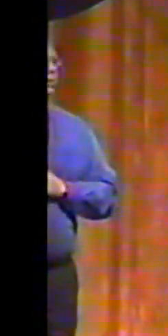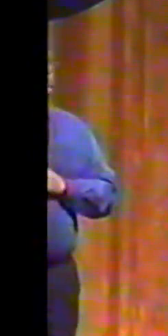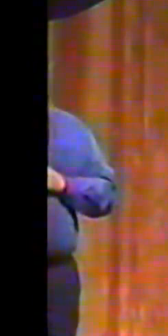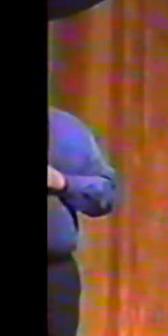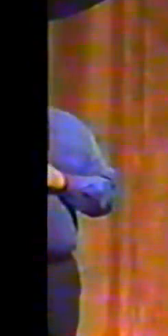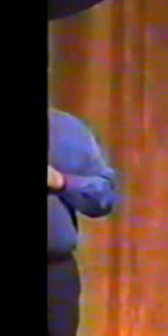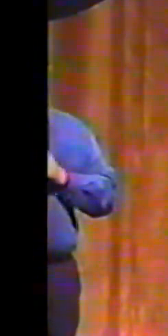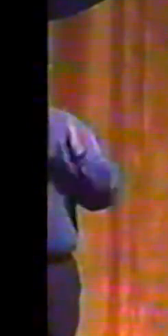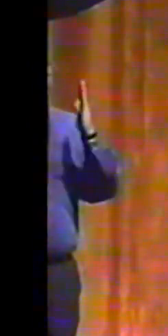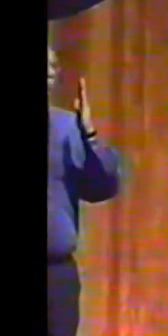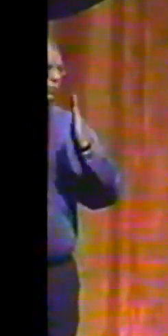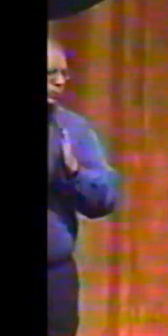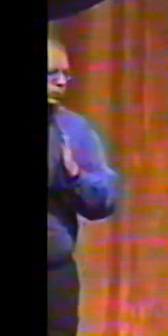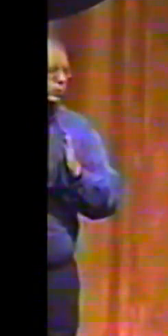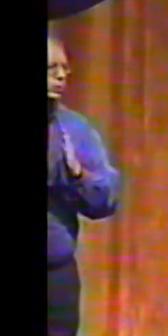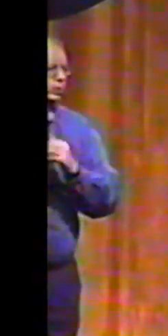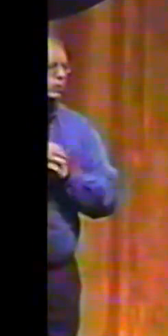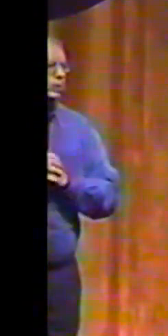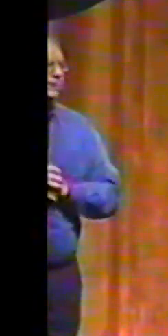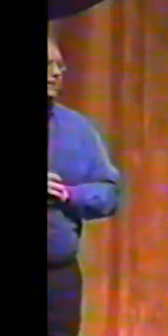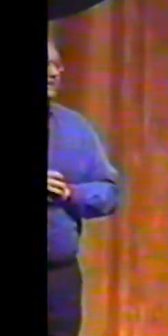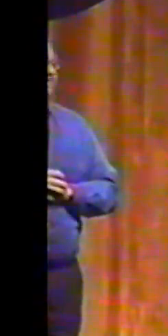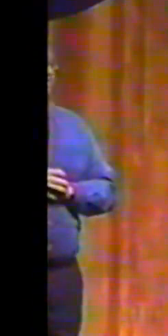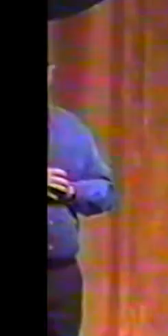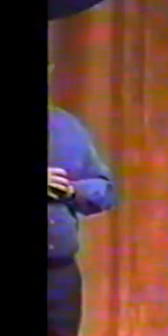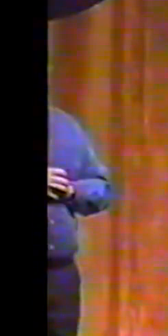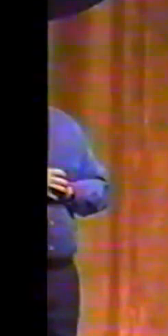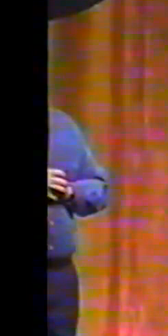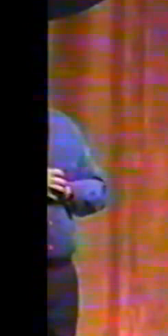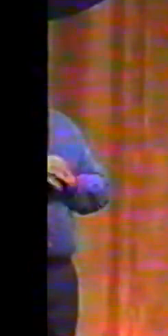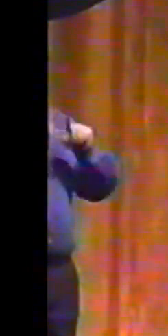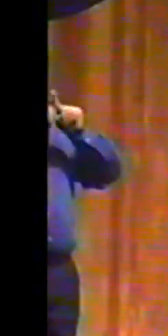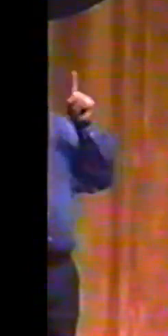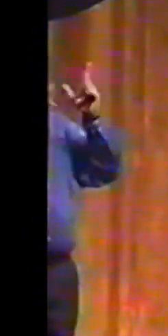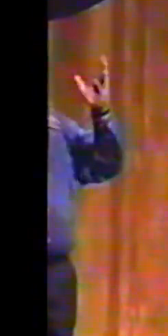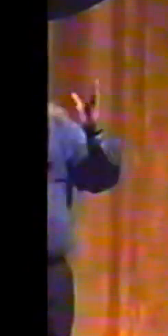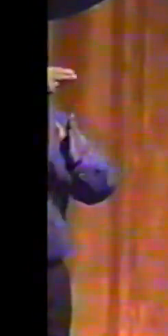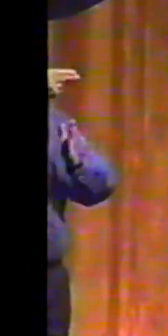is established or, if you will, true. It's very elusive.